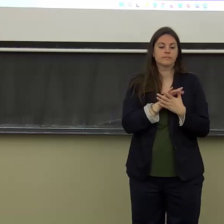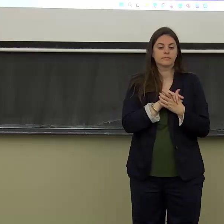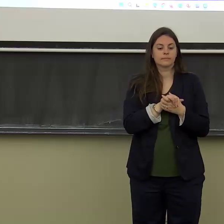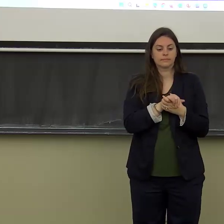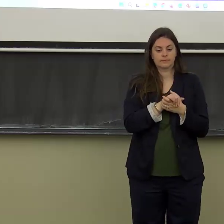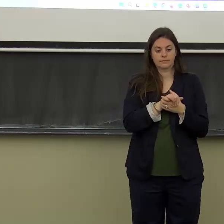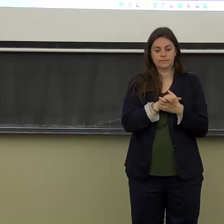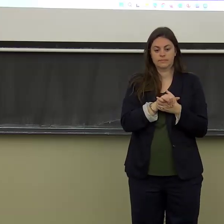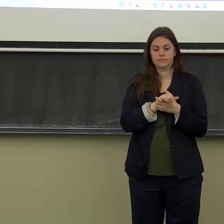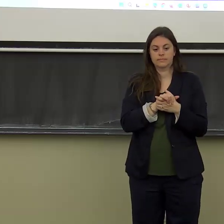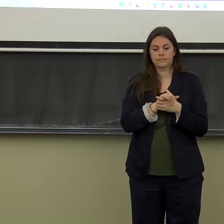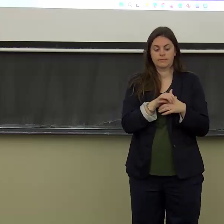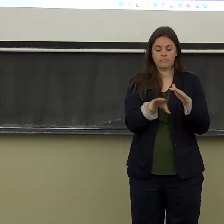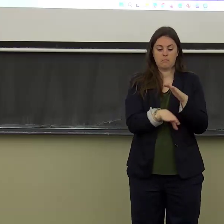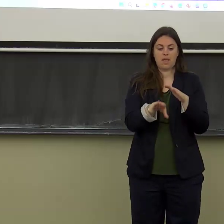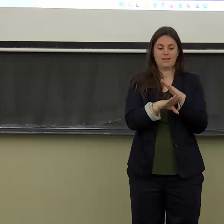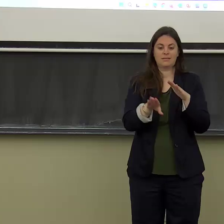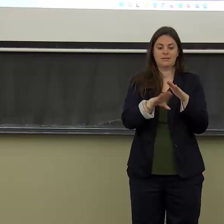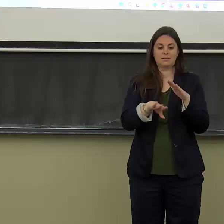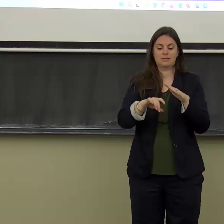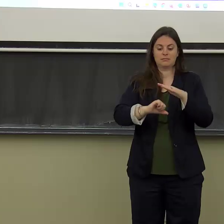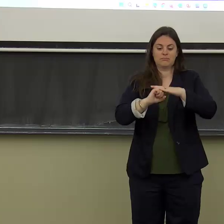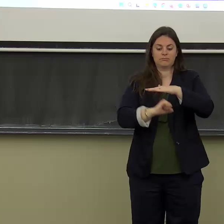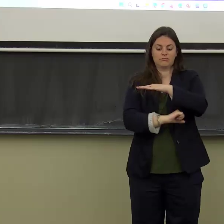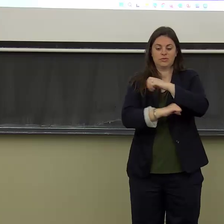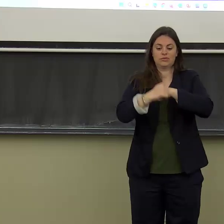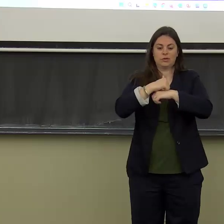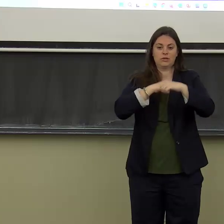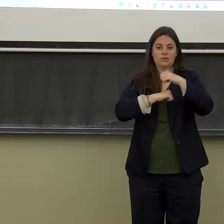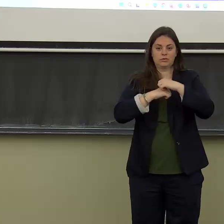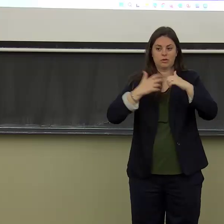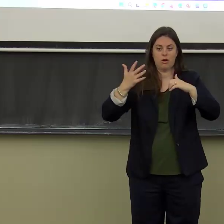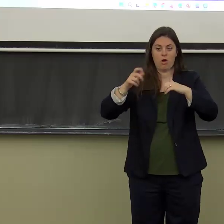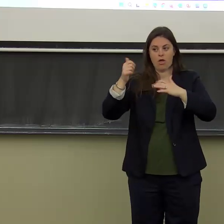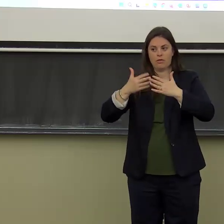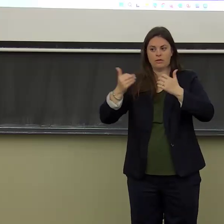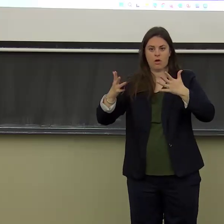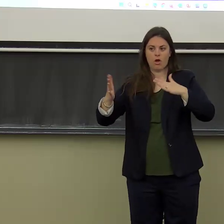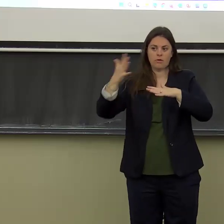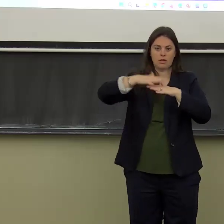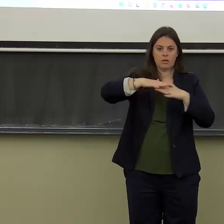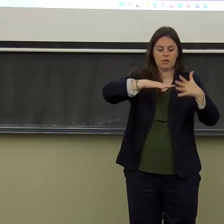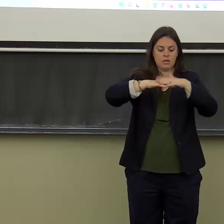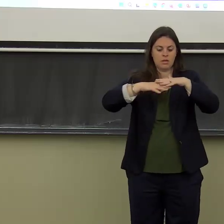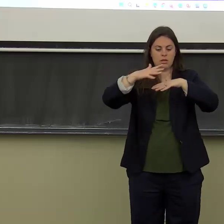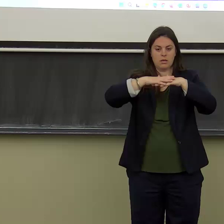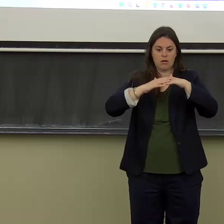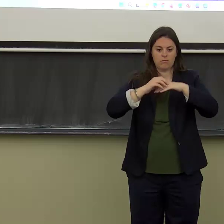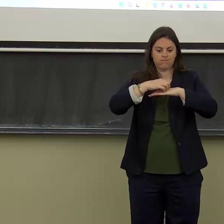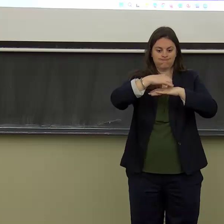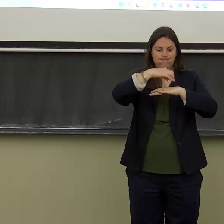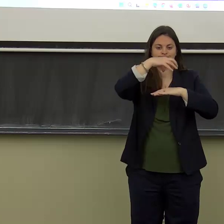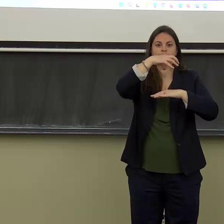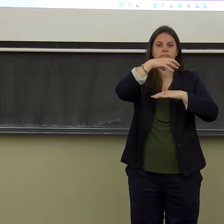inaccessible basic frameworks that other things are built on. And